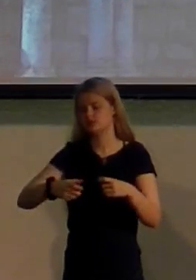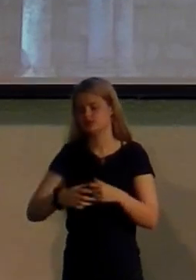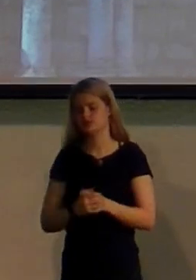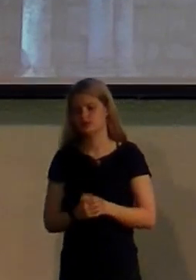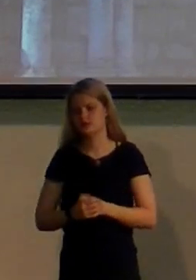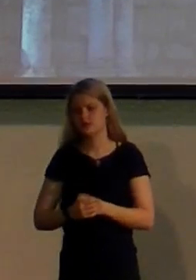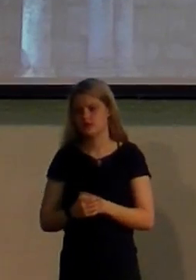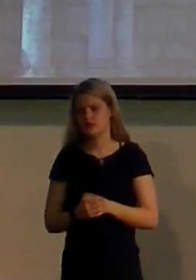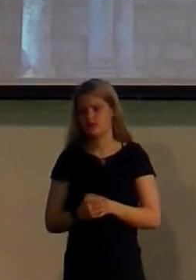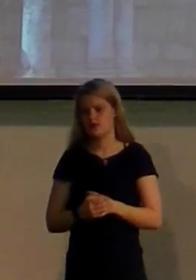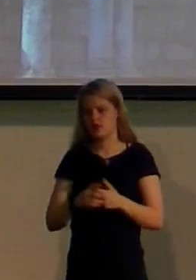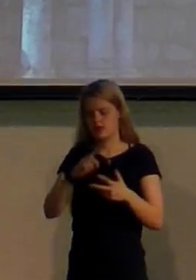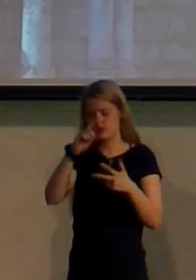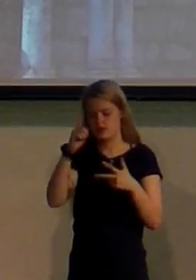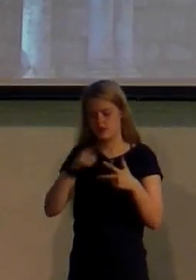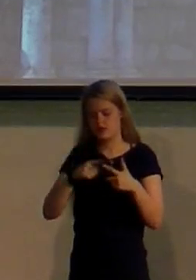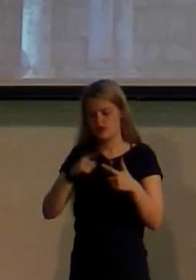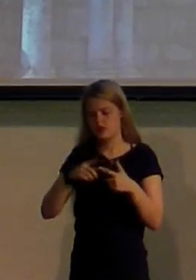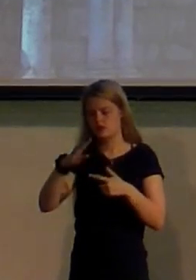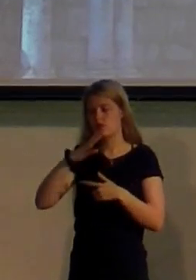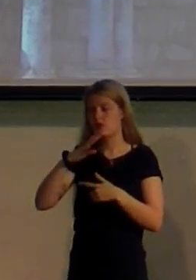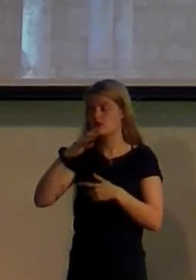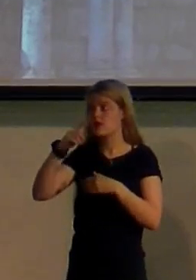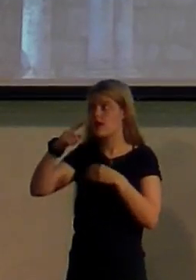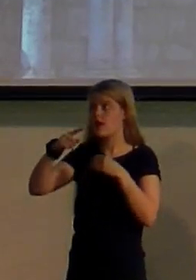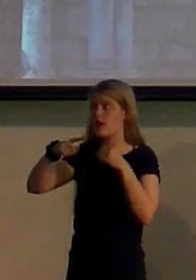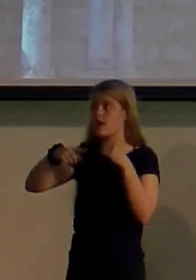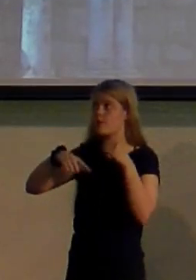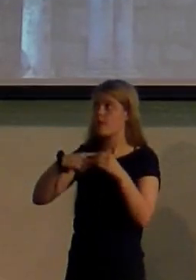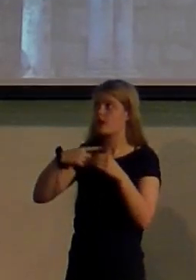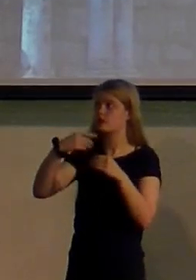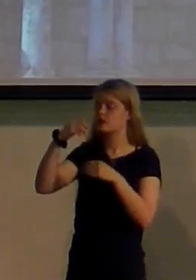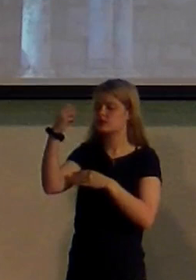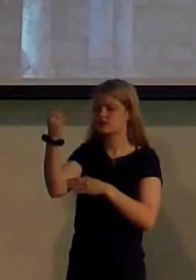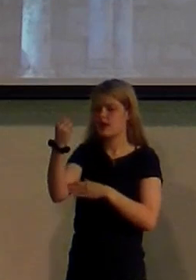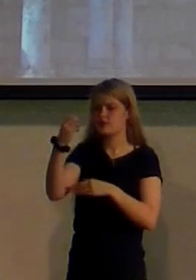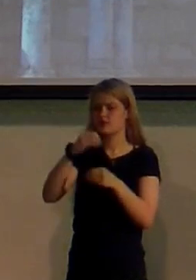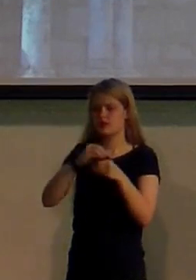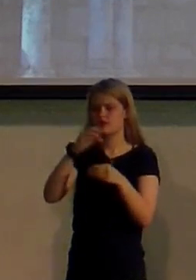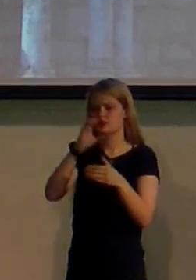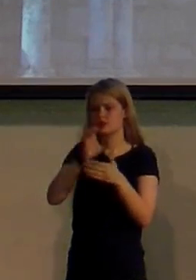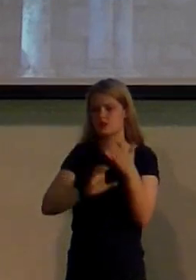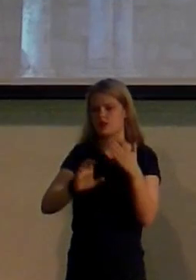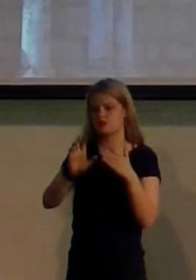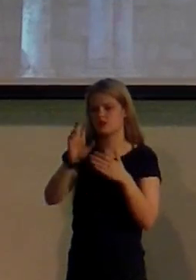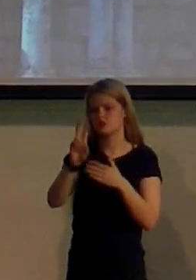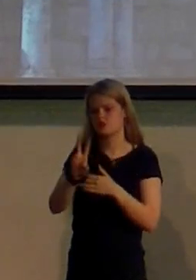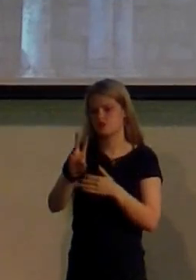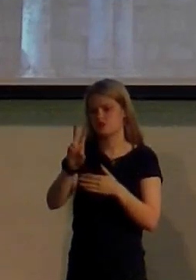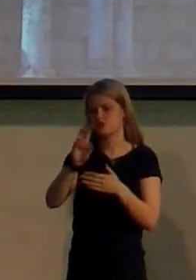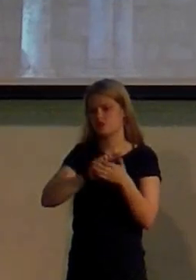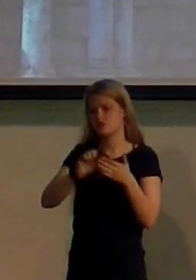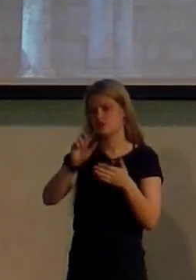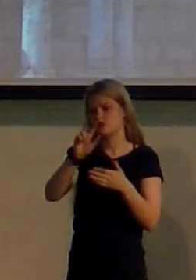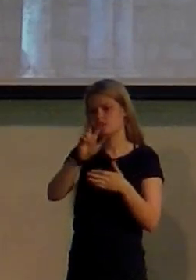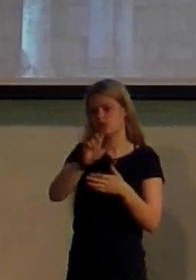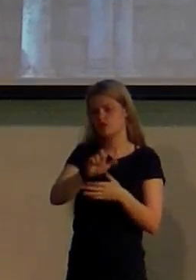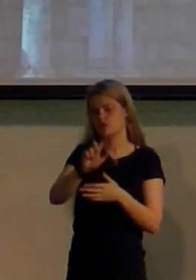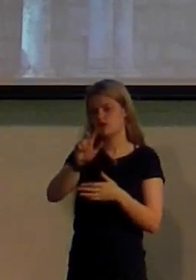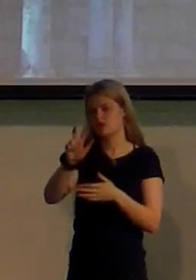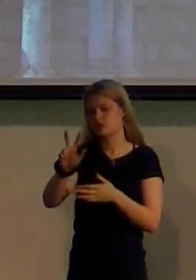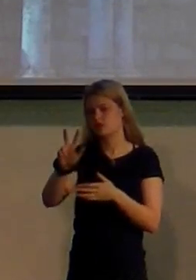And then he talks about the Sabbath in chapter 2, 23, and down through